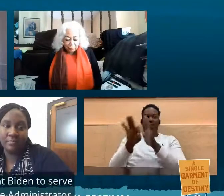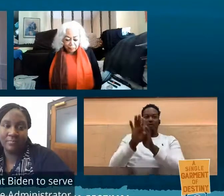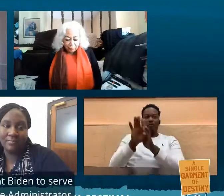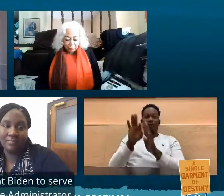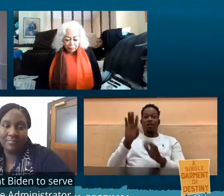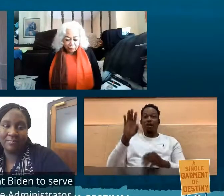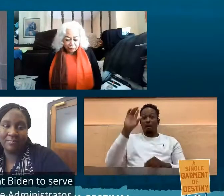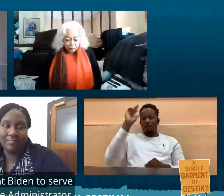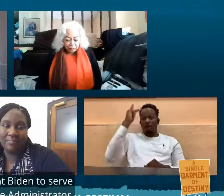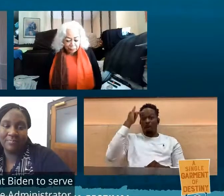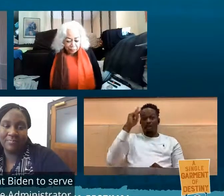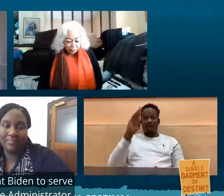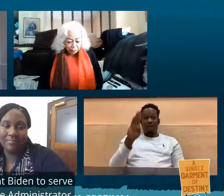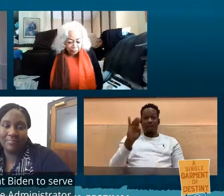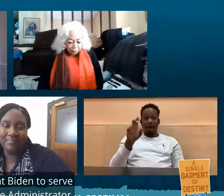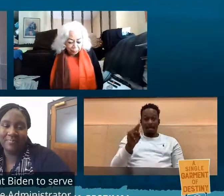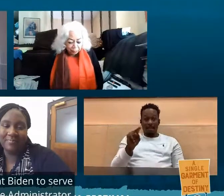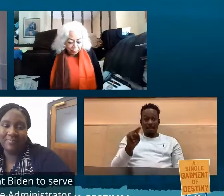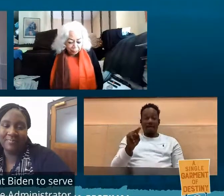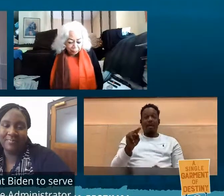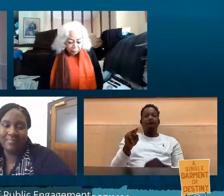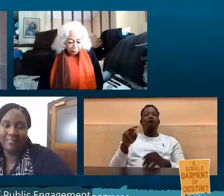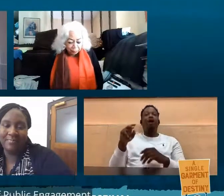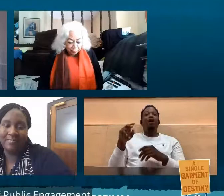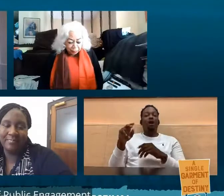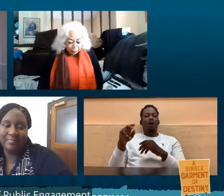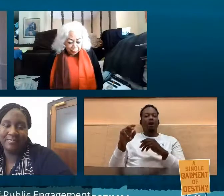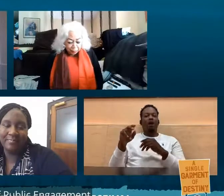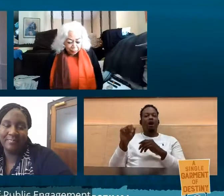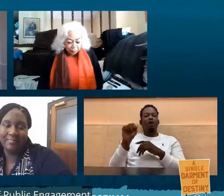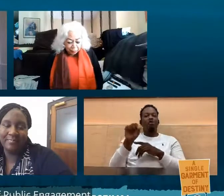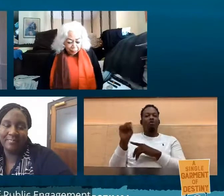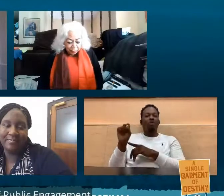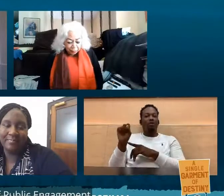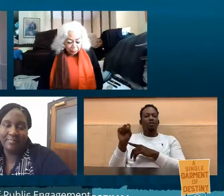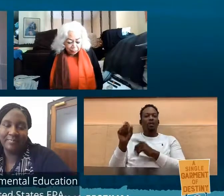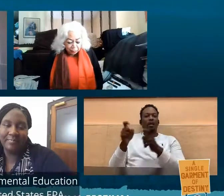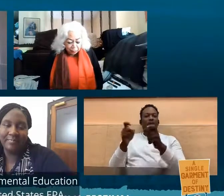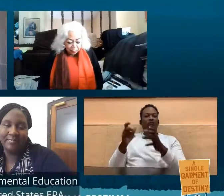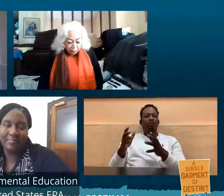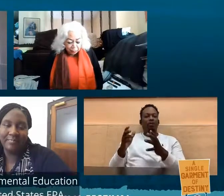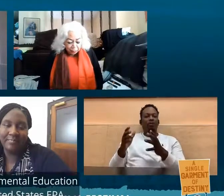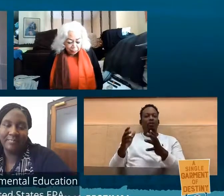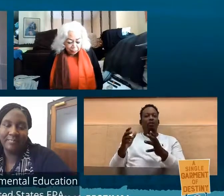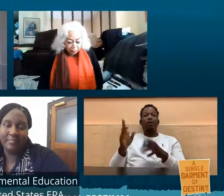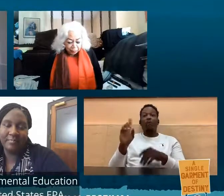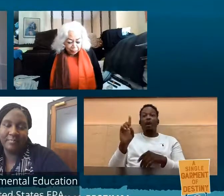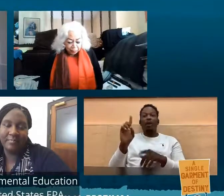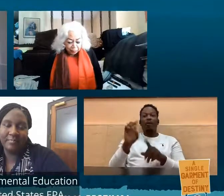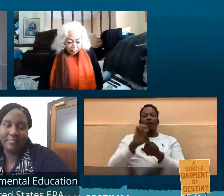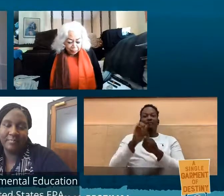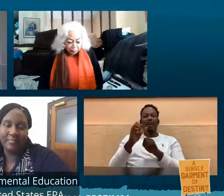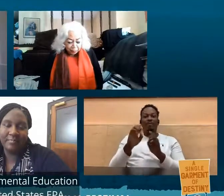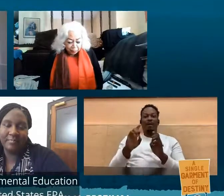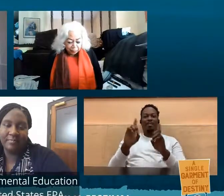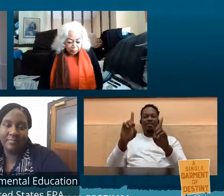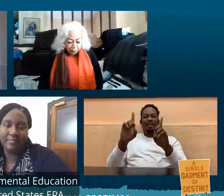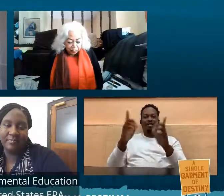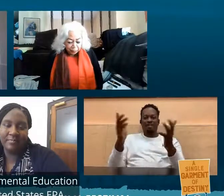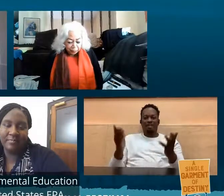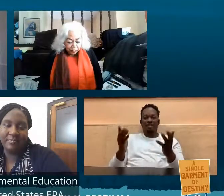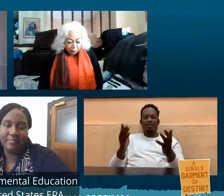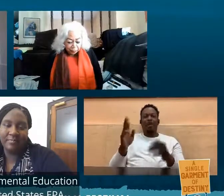by President Biden to serve as Associate Administrator for the Office of Public Engagement and Environmental Education at the United